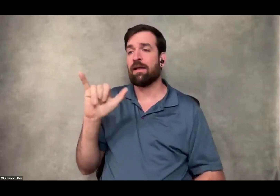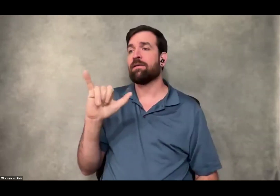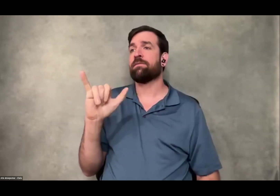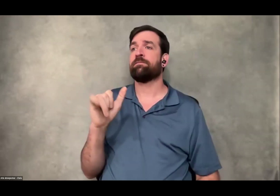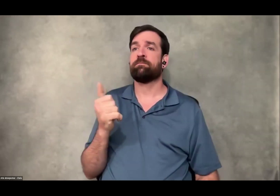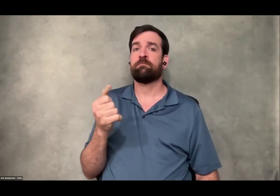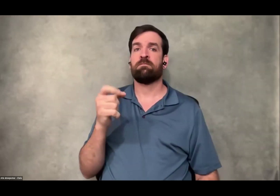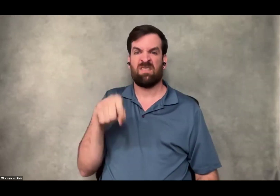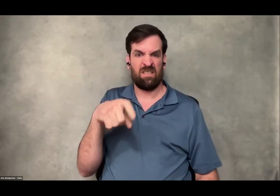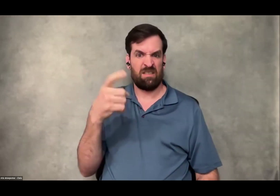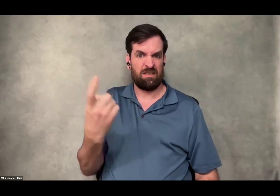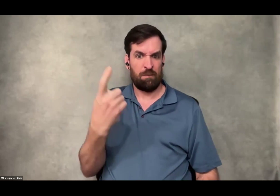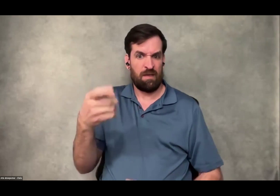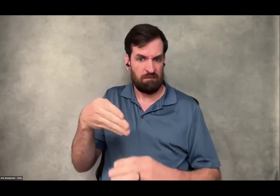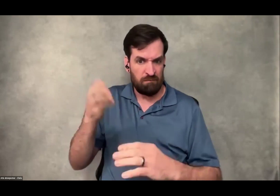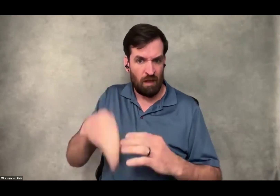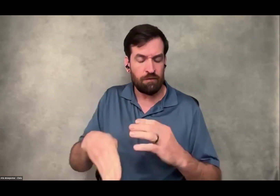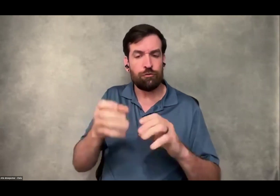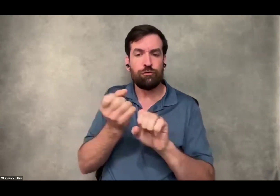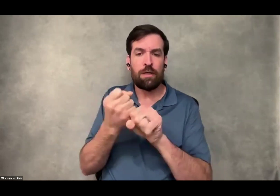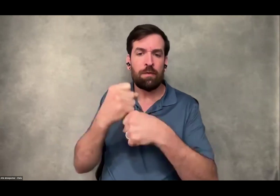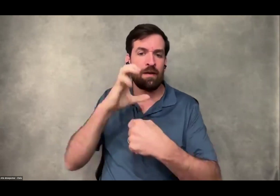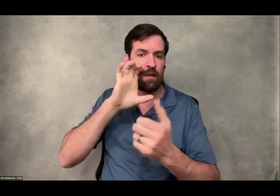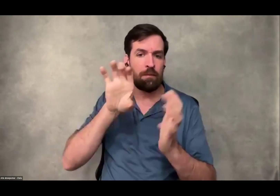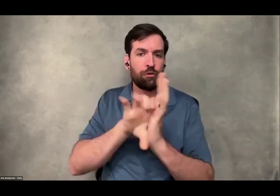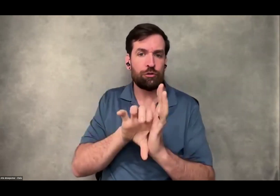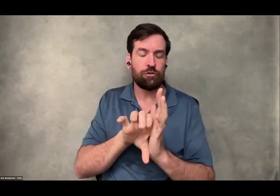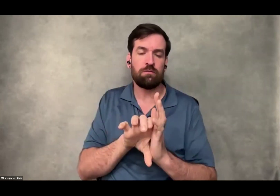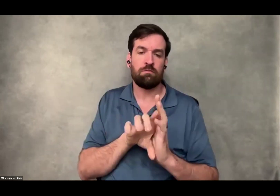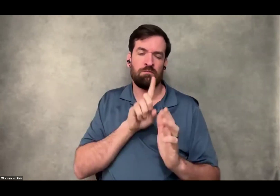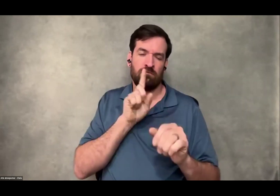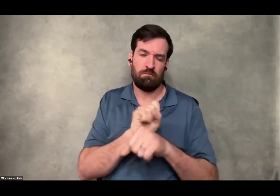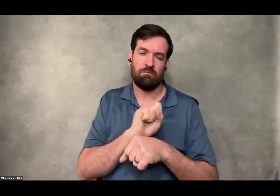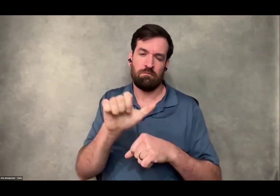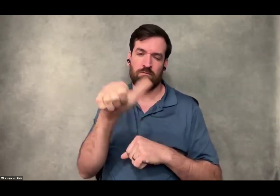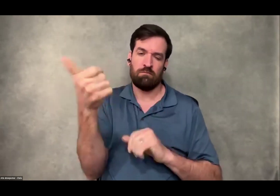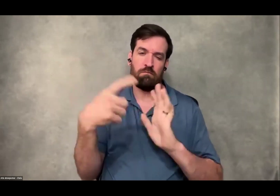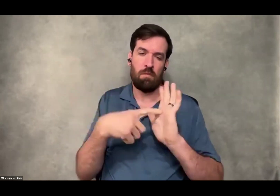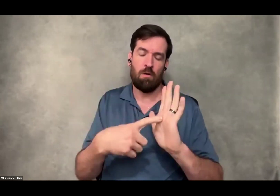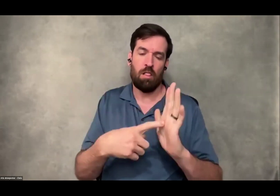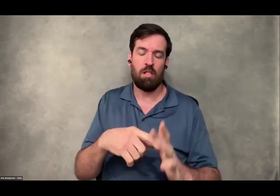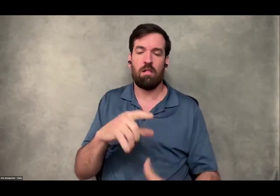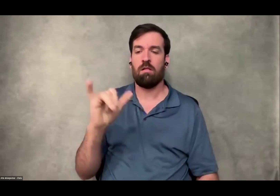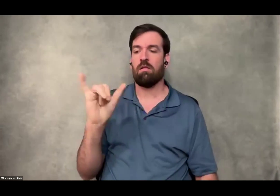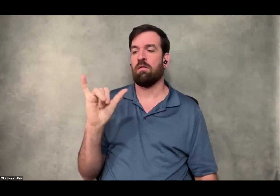something done, image generated, definitely other models such as